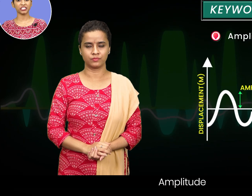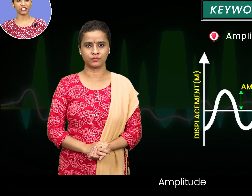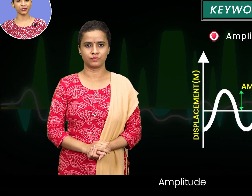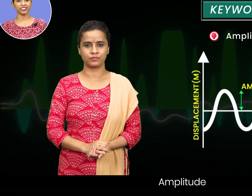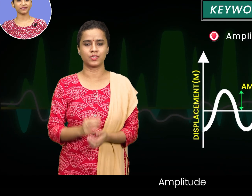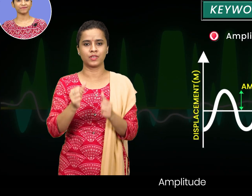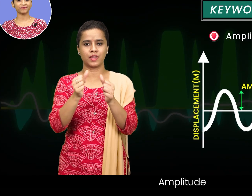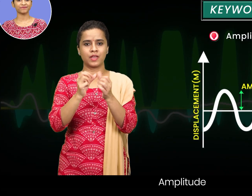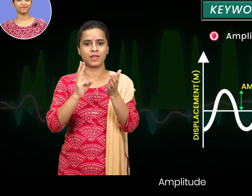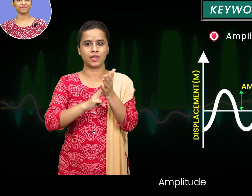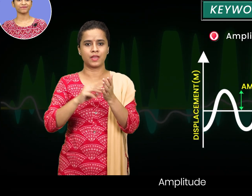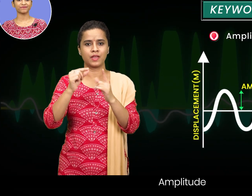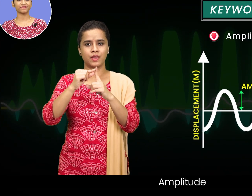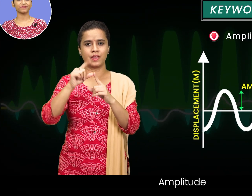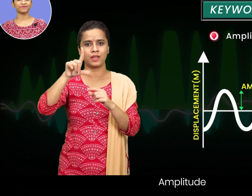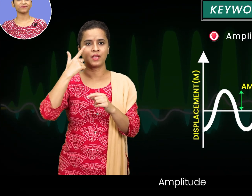amplitude,